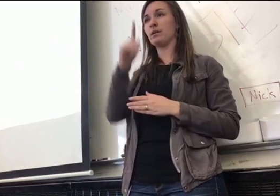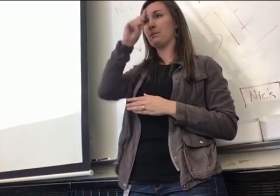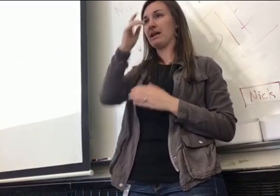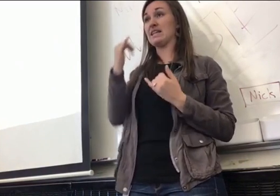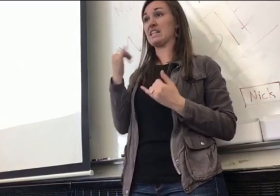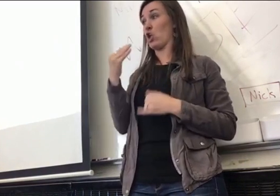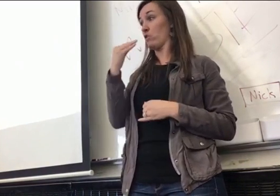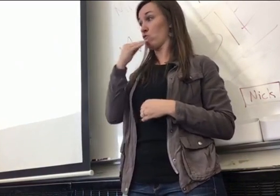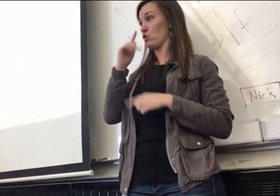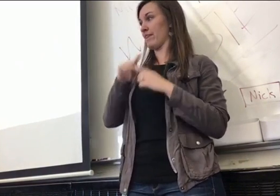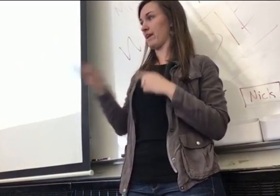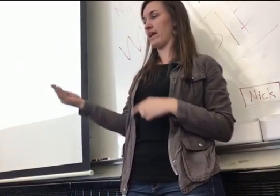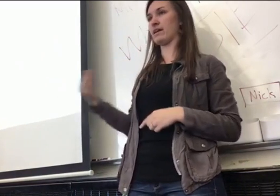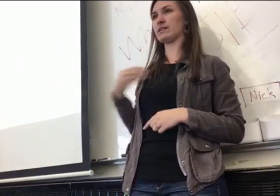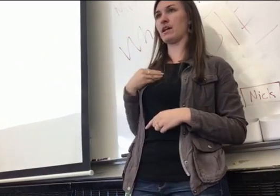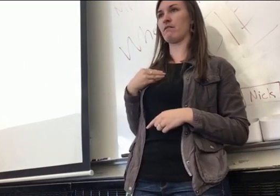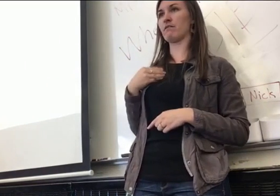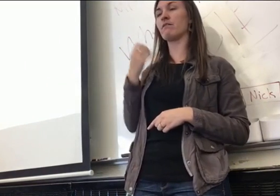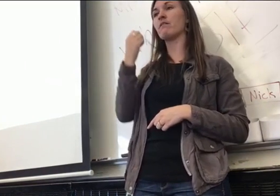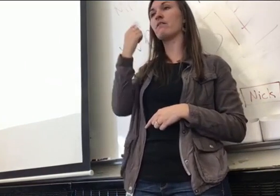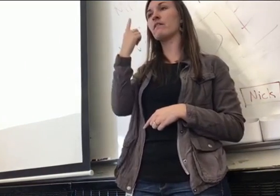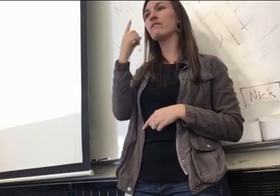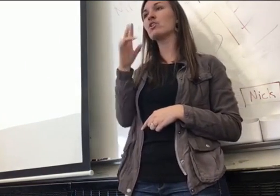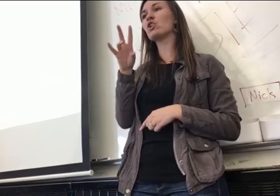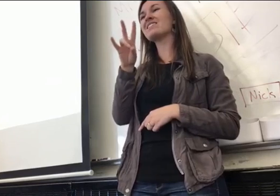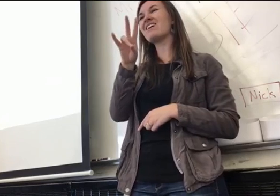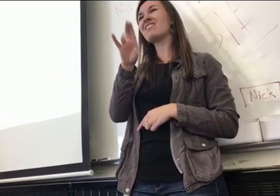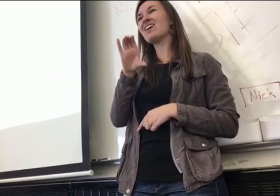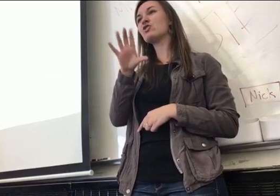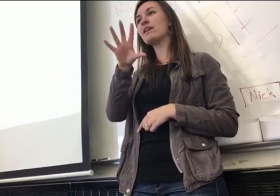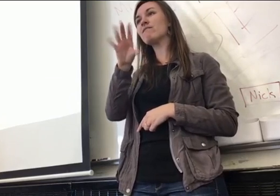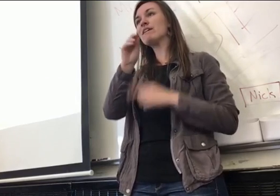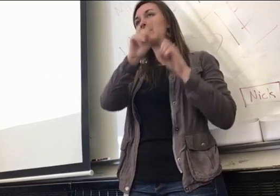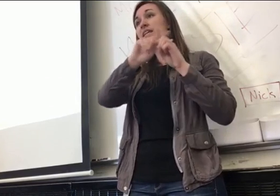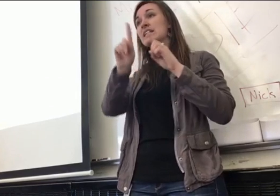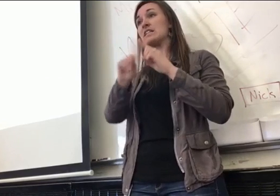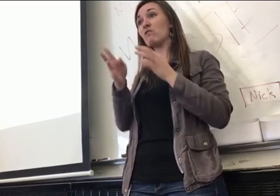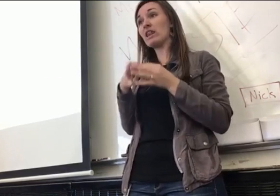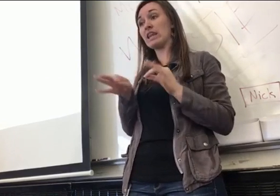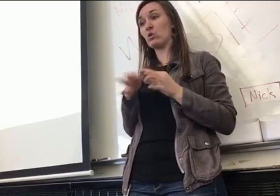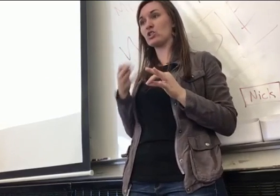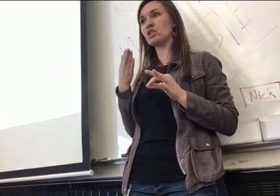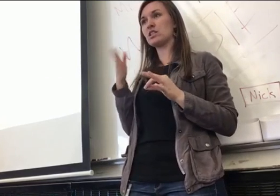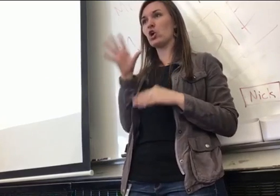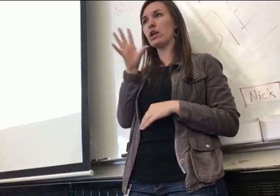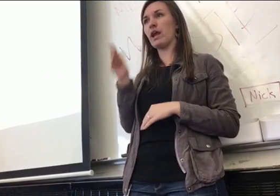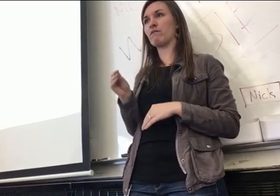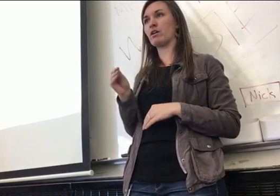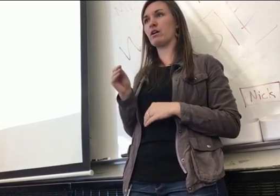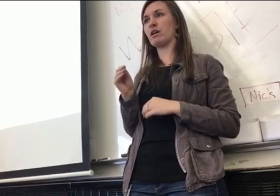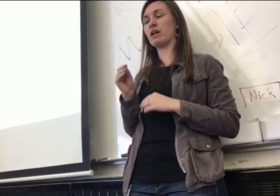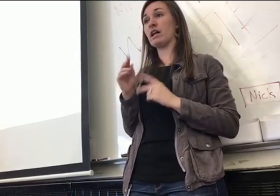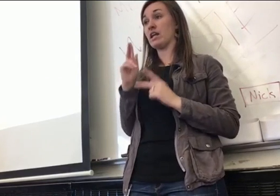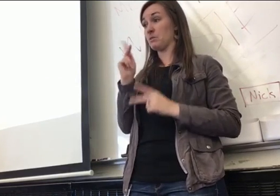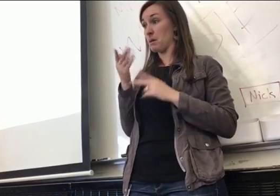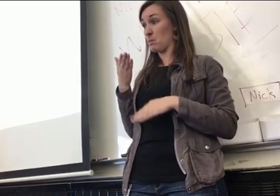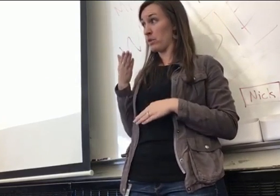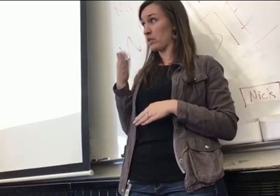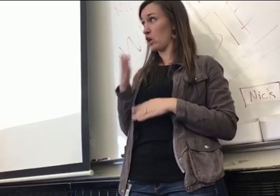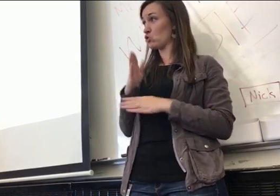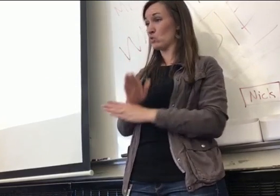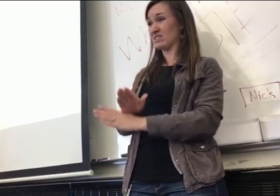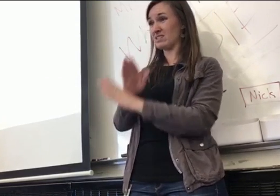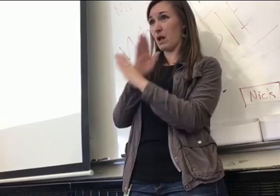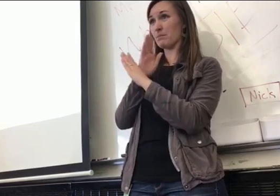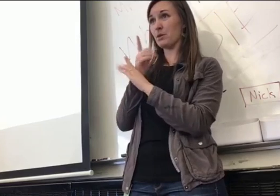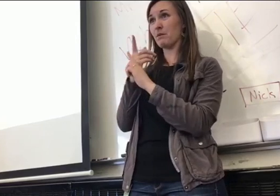about all this, there are 750 known languages in Africa. All the people, in order to stop them from doing a mutiny, would be